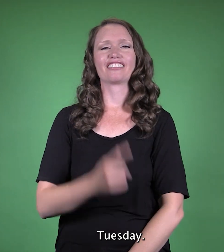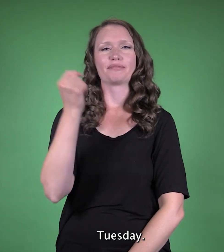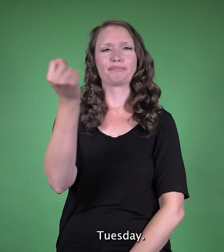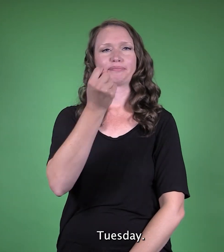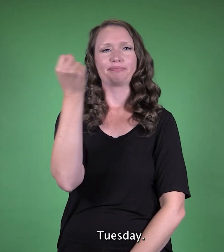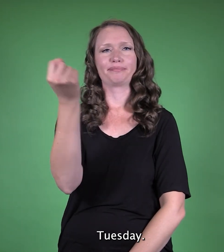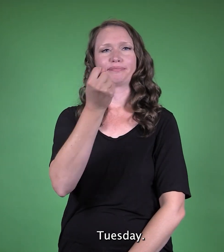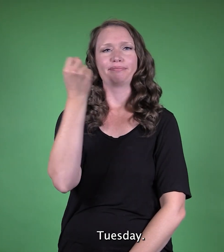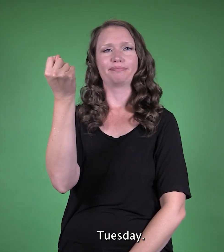Tuesday,